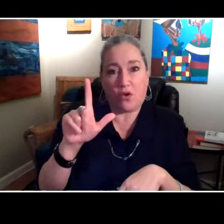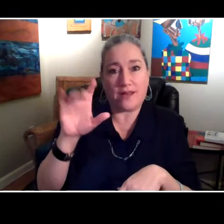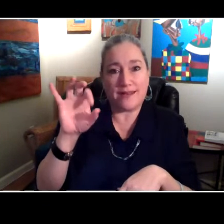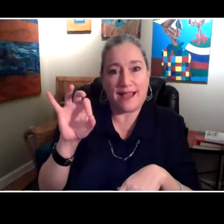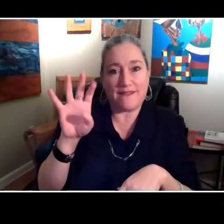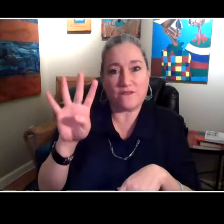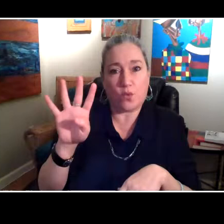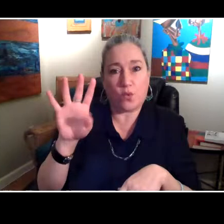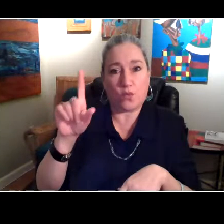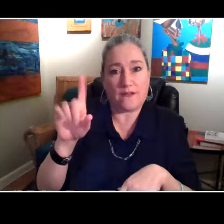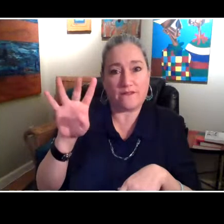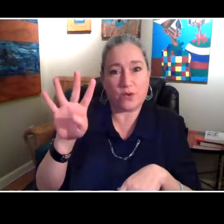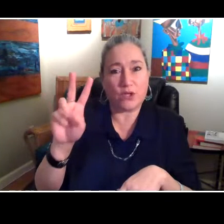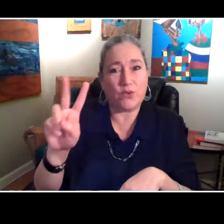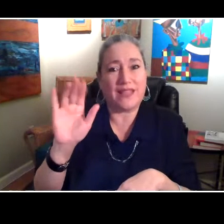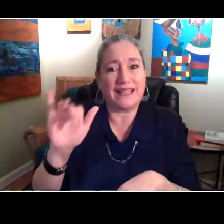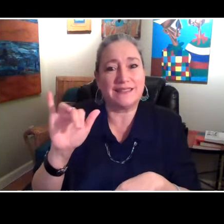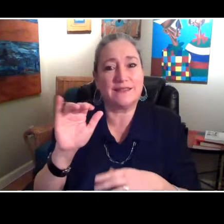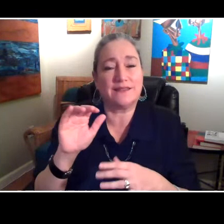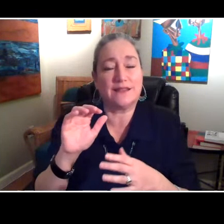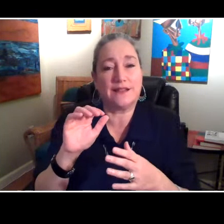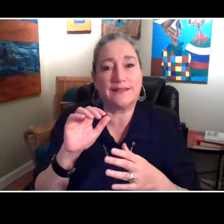autism,